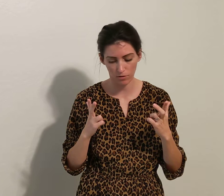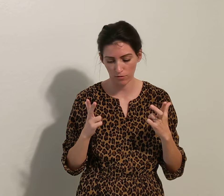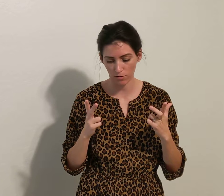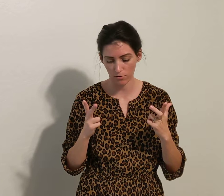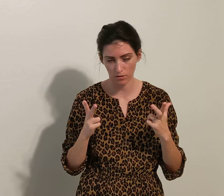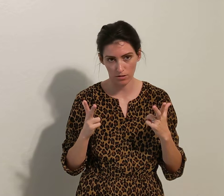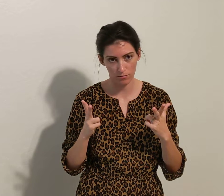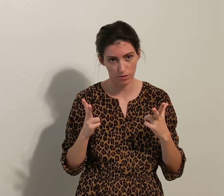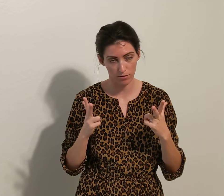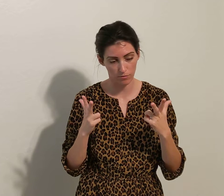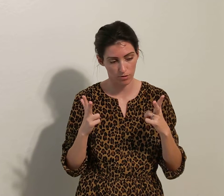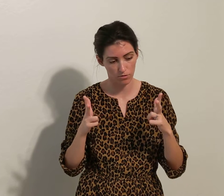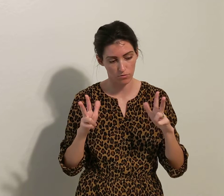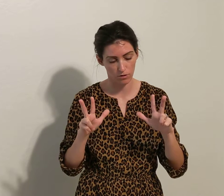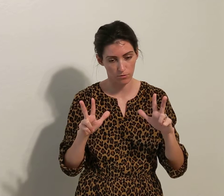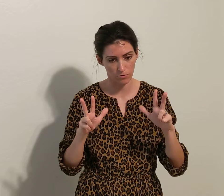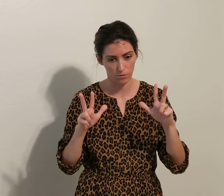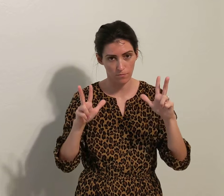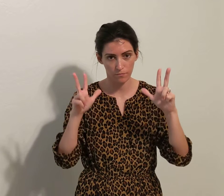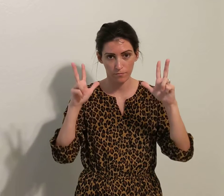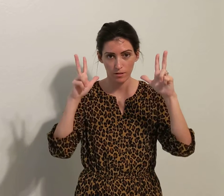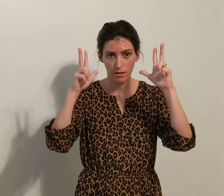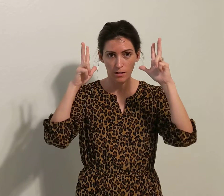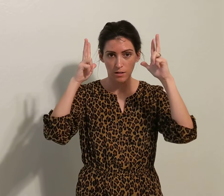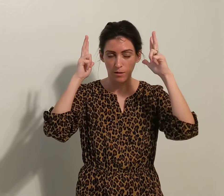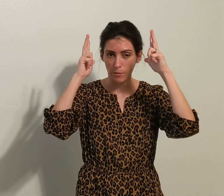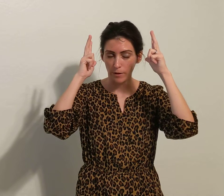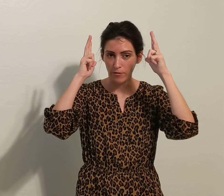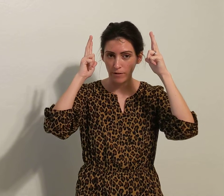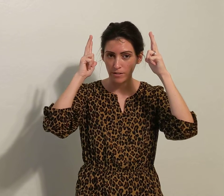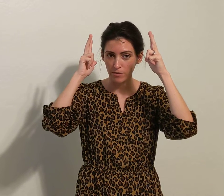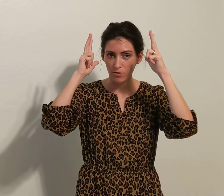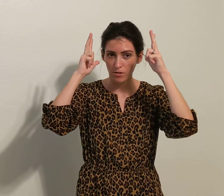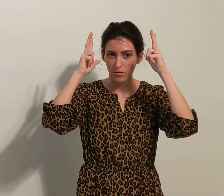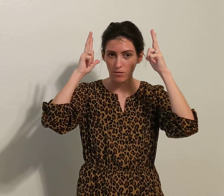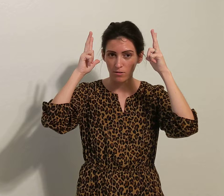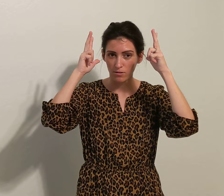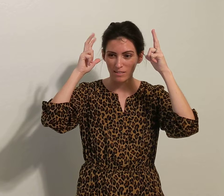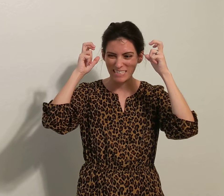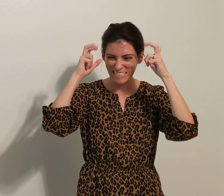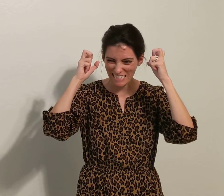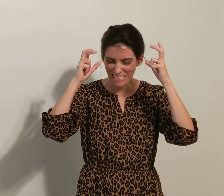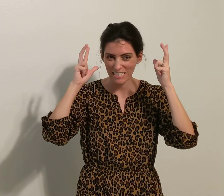finger is going to come down, and we're going to do W's. Come up by our face, and we're going to go